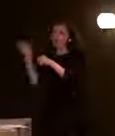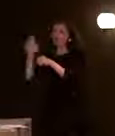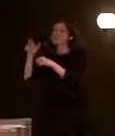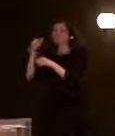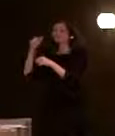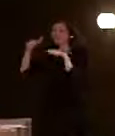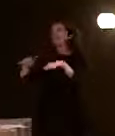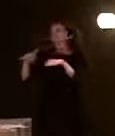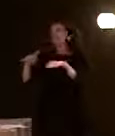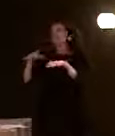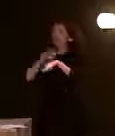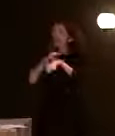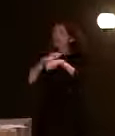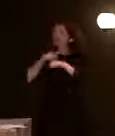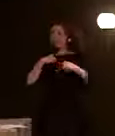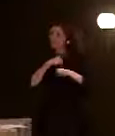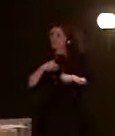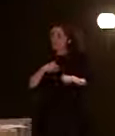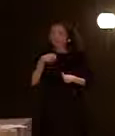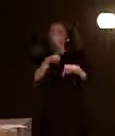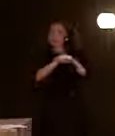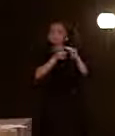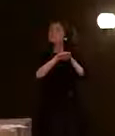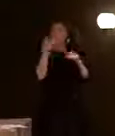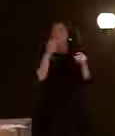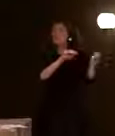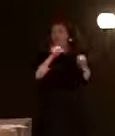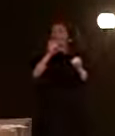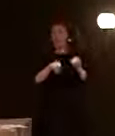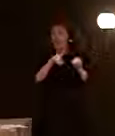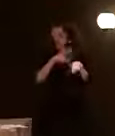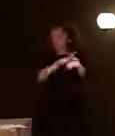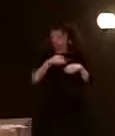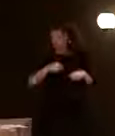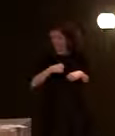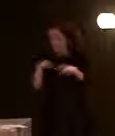again something for all the students, dystopian unit,